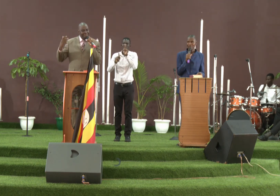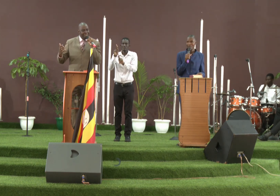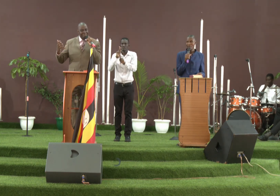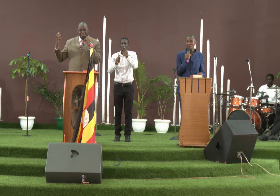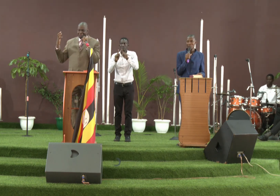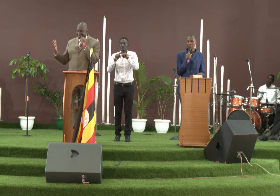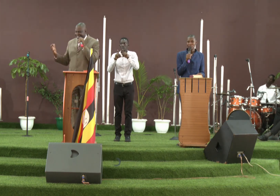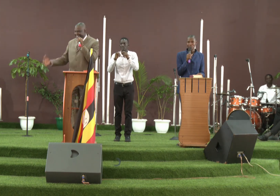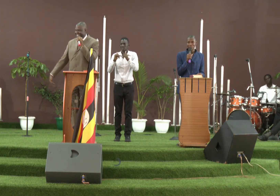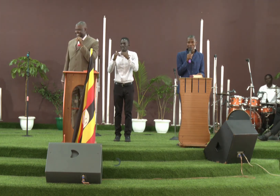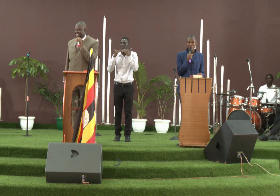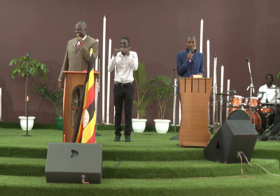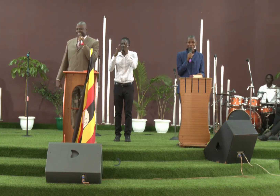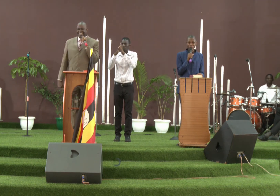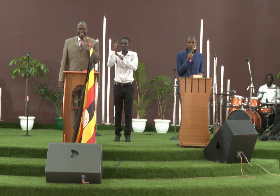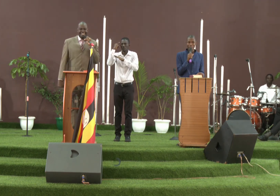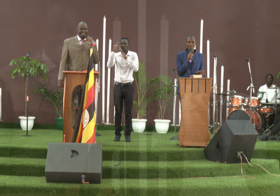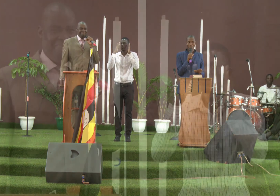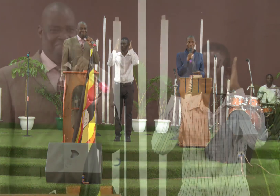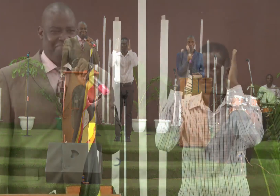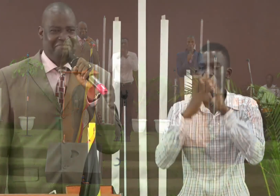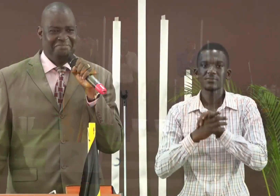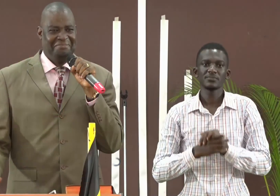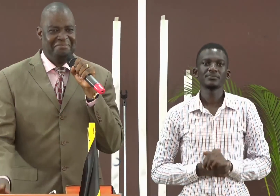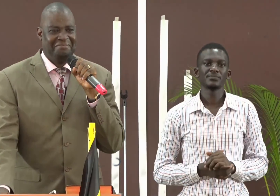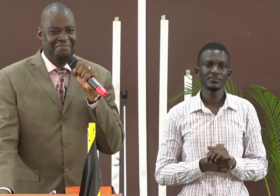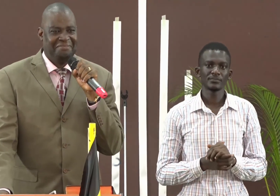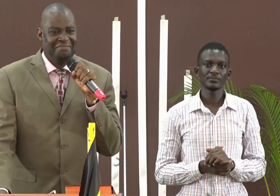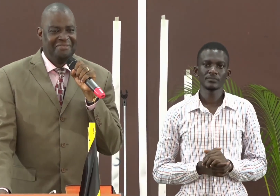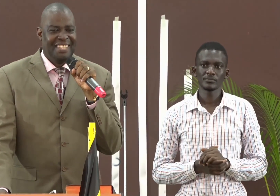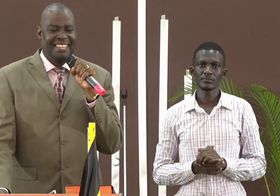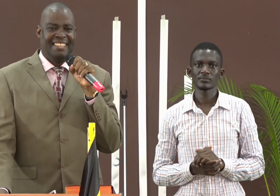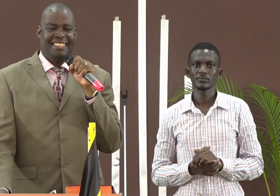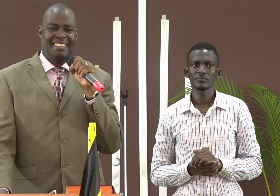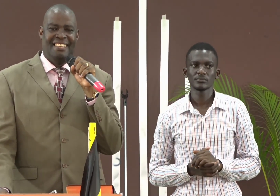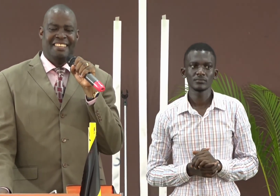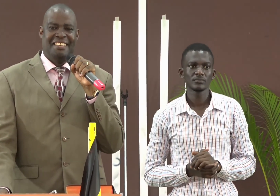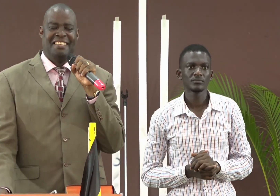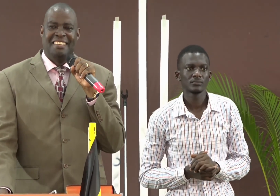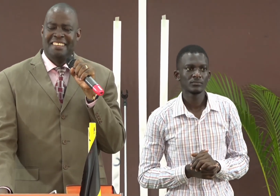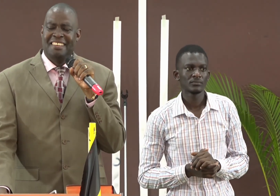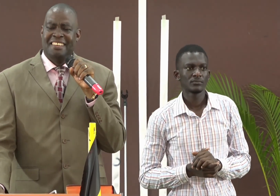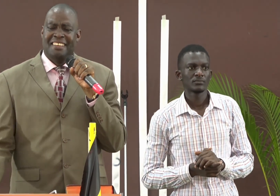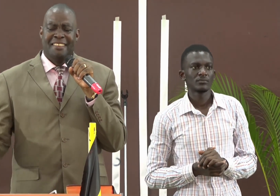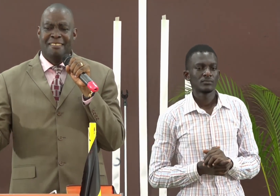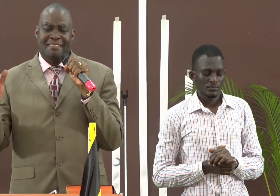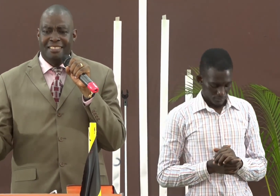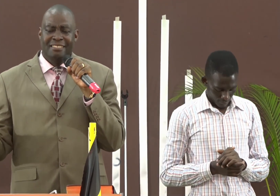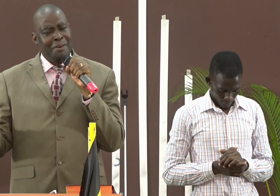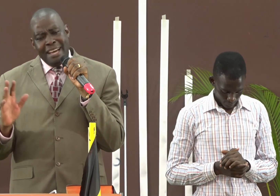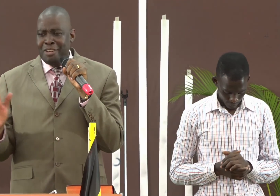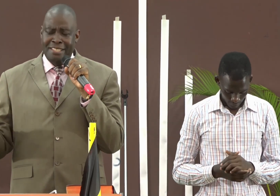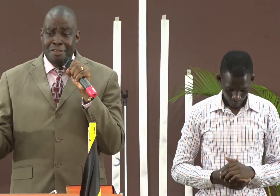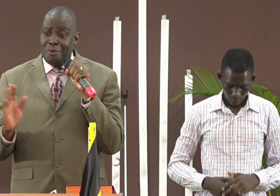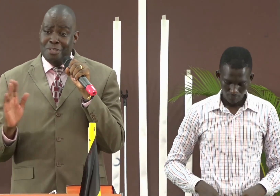sima katonda kulomla virizi. If you get a minute to appreciate people, please go thank them, appreciate them. For me, I also got an opportunity